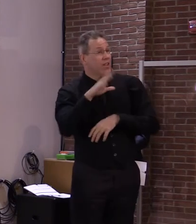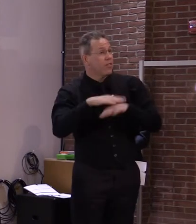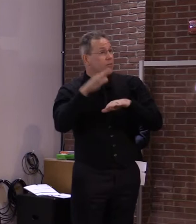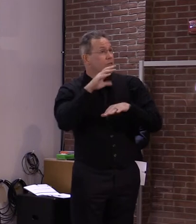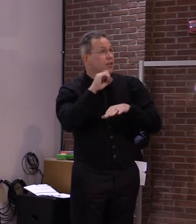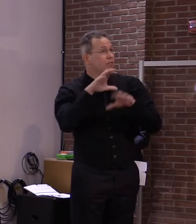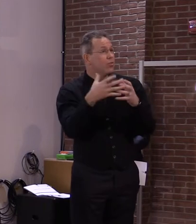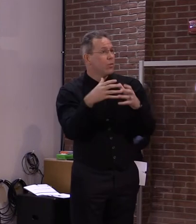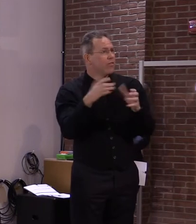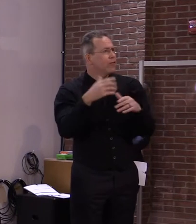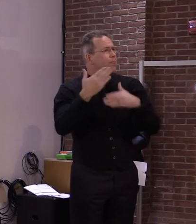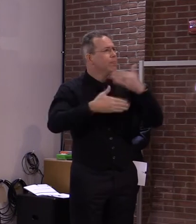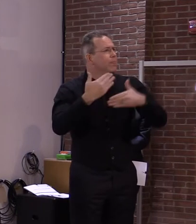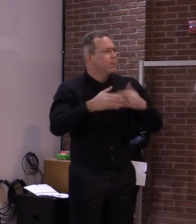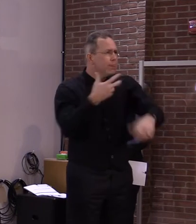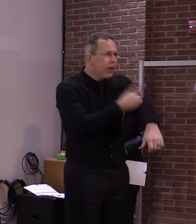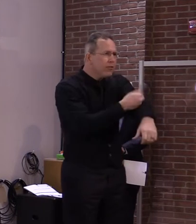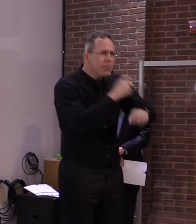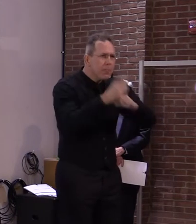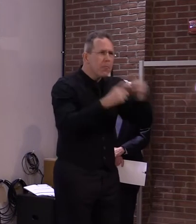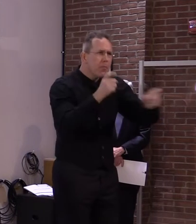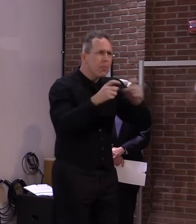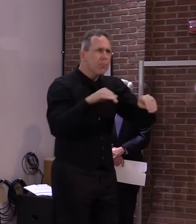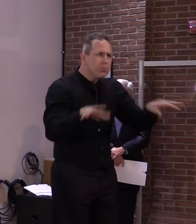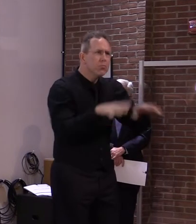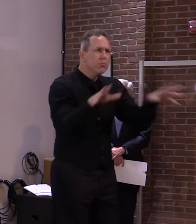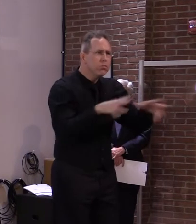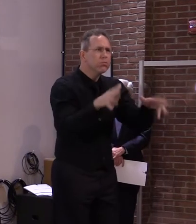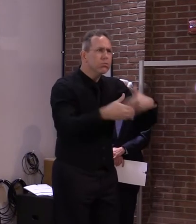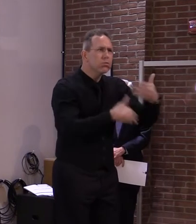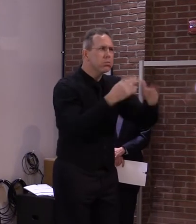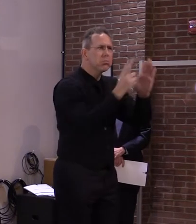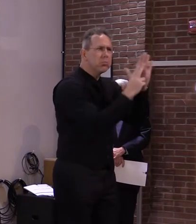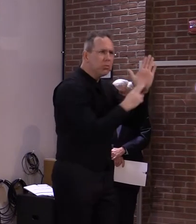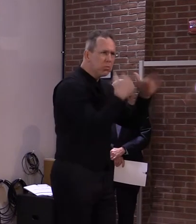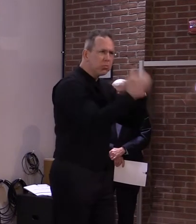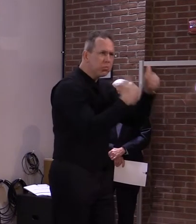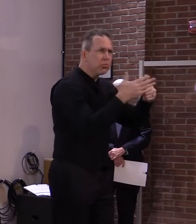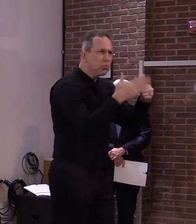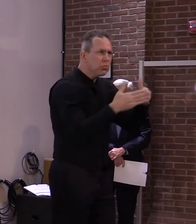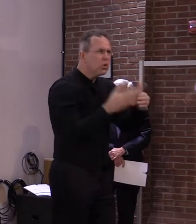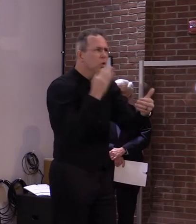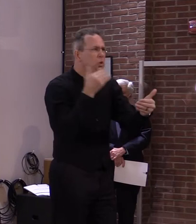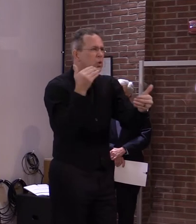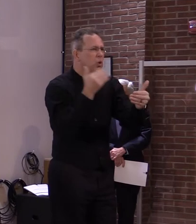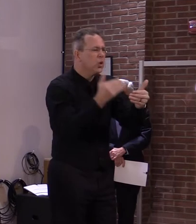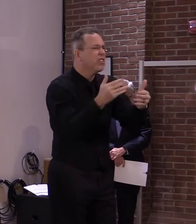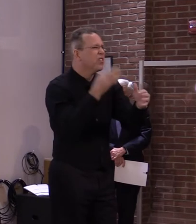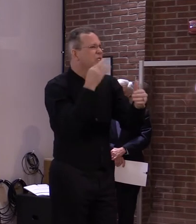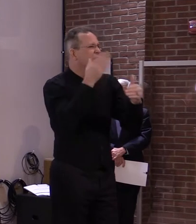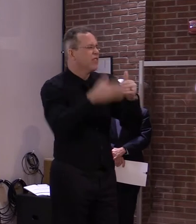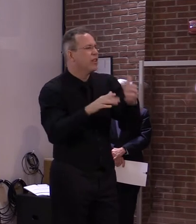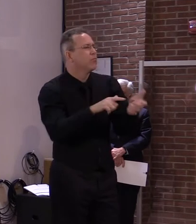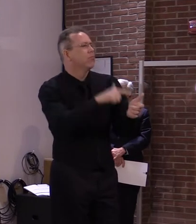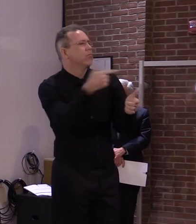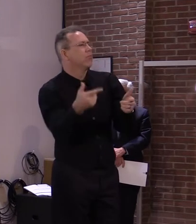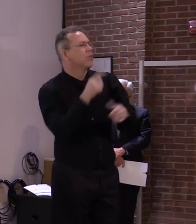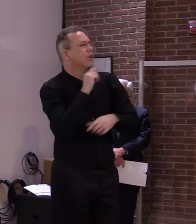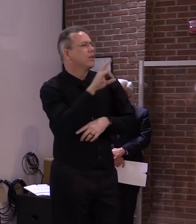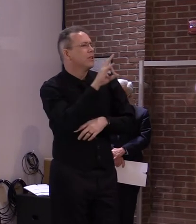we anticipate being able to open registration to the next group before the end of the month secretary smith will be